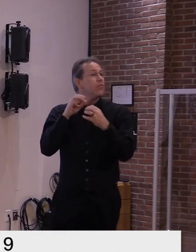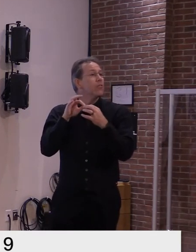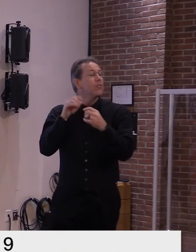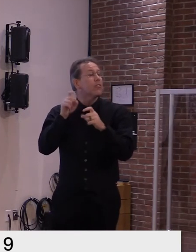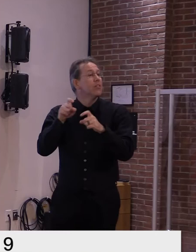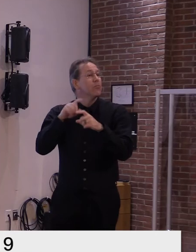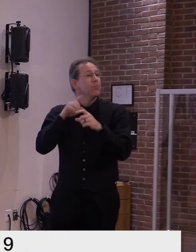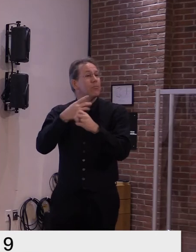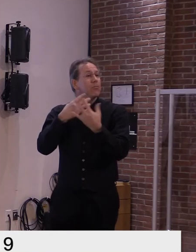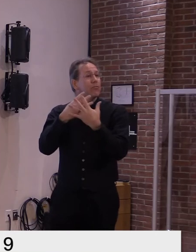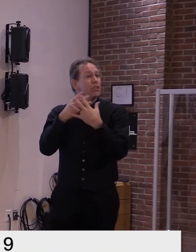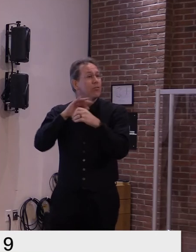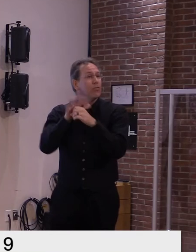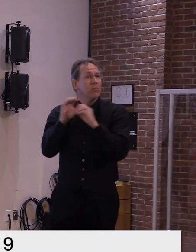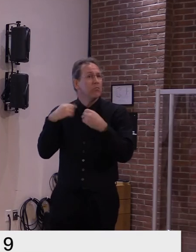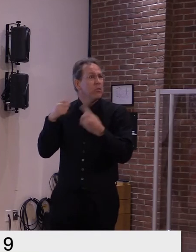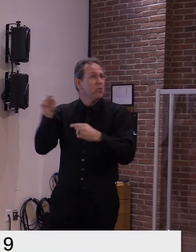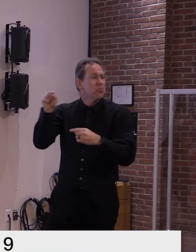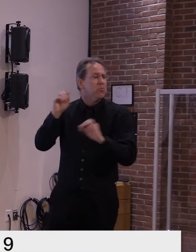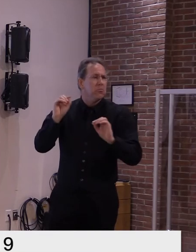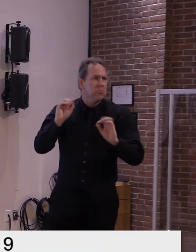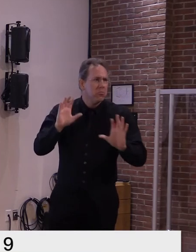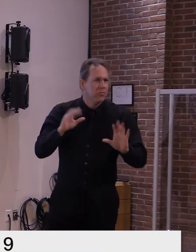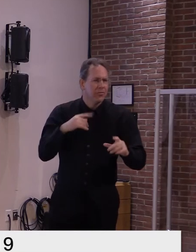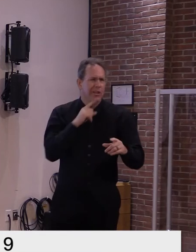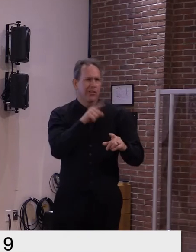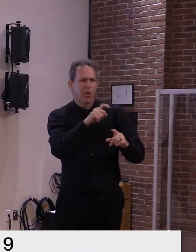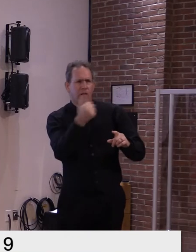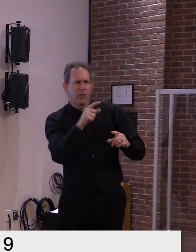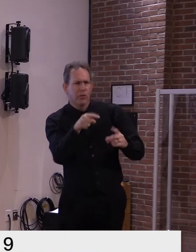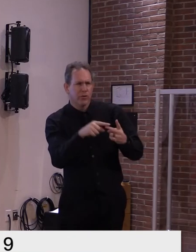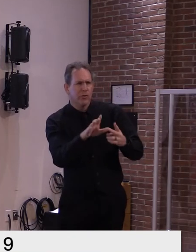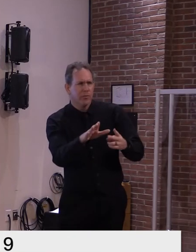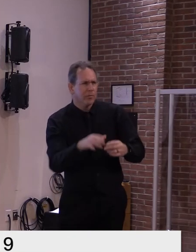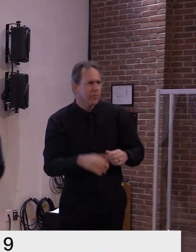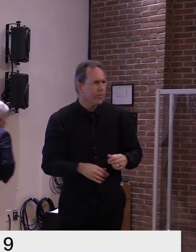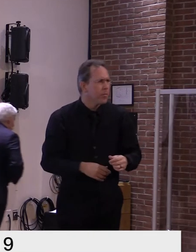Okay. And if there's time, I would like one question of Dr. Levine.